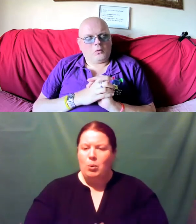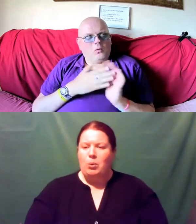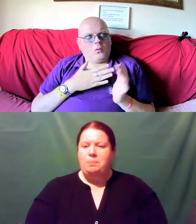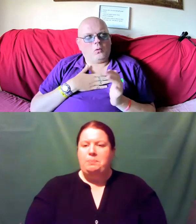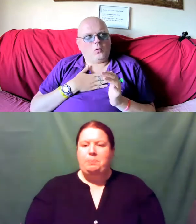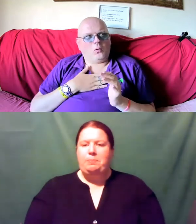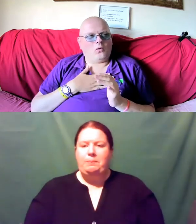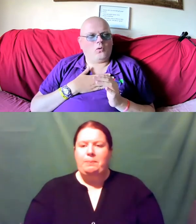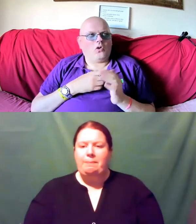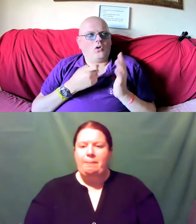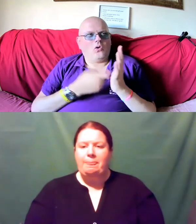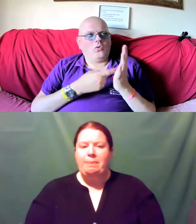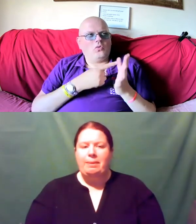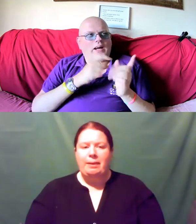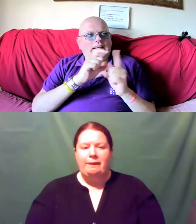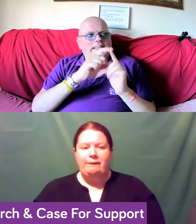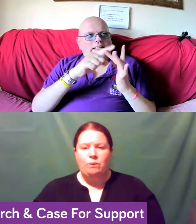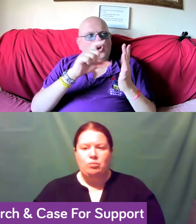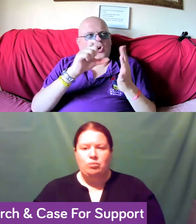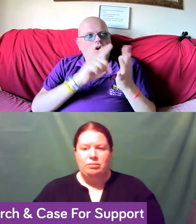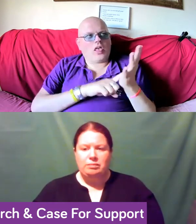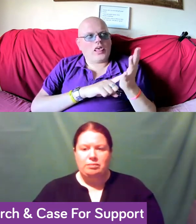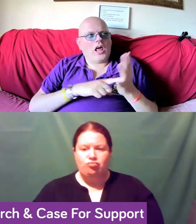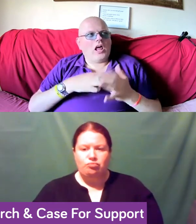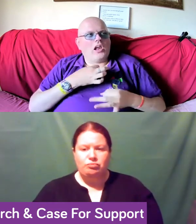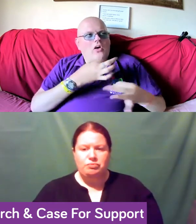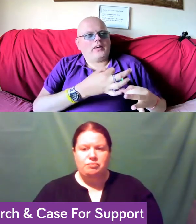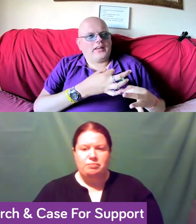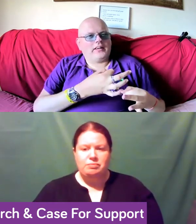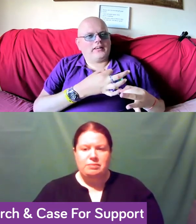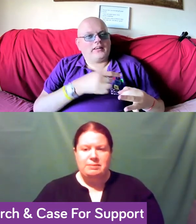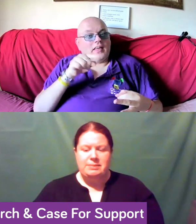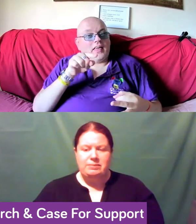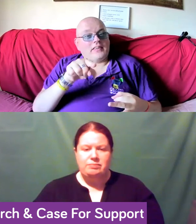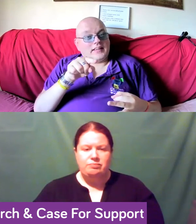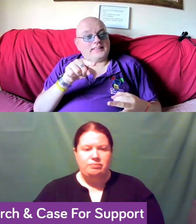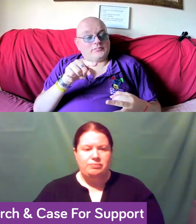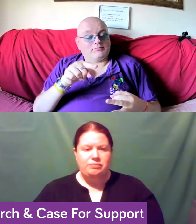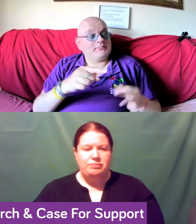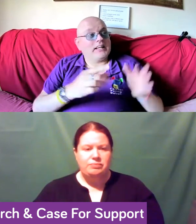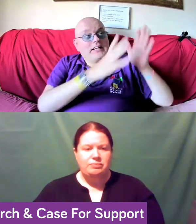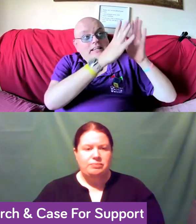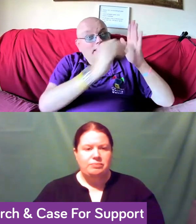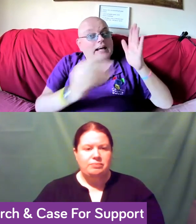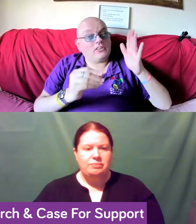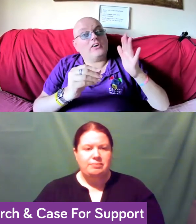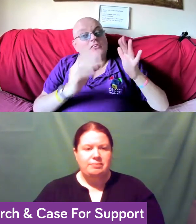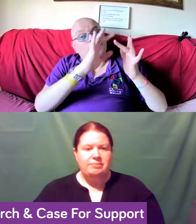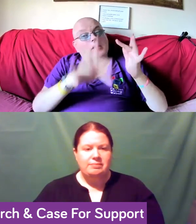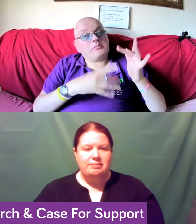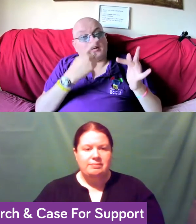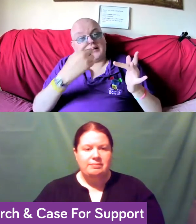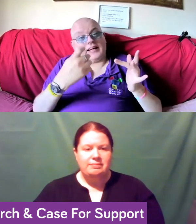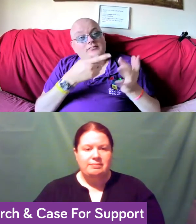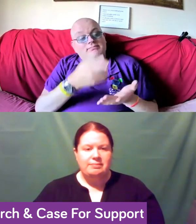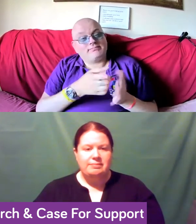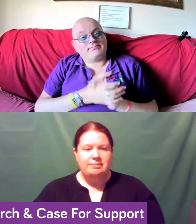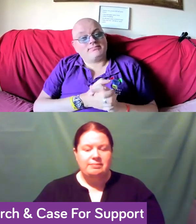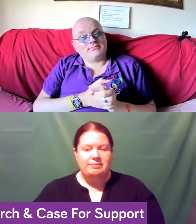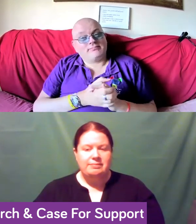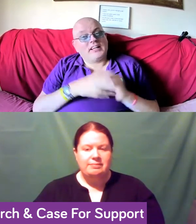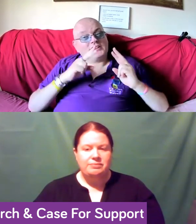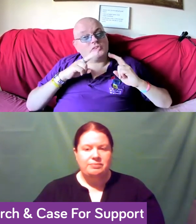radical longing. Yeah. So for those who may not have seen it, you can download this from the website. I prepared earlier. It's our